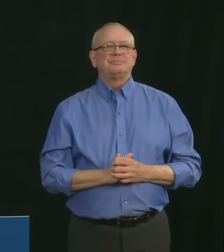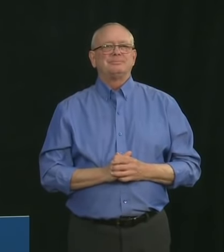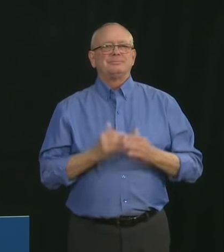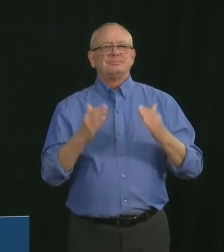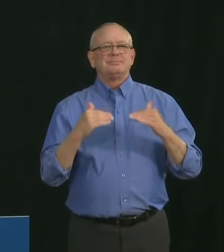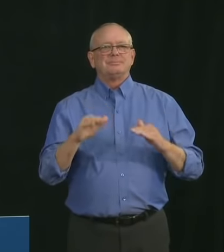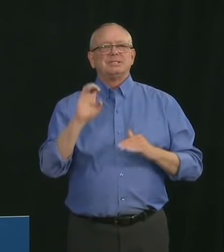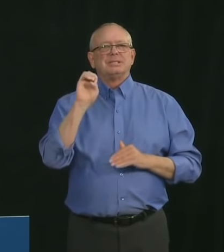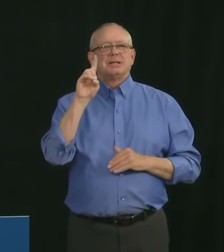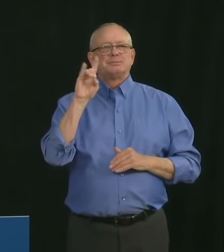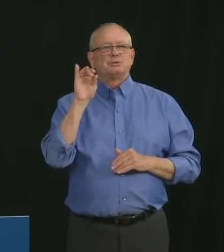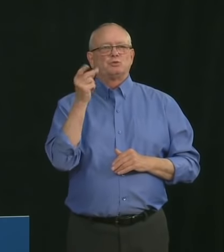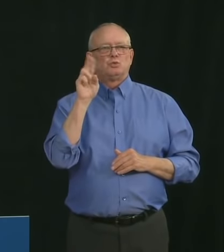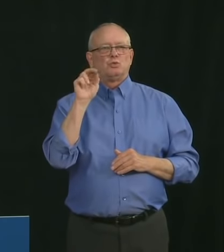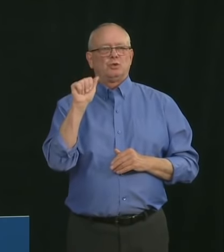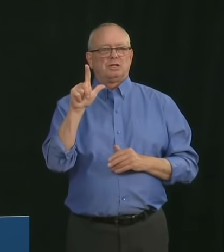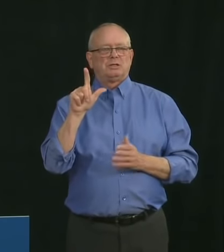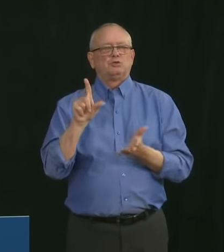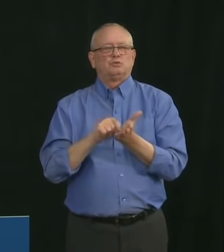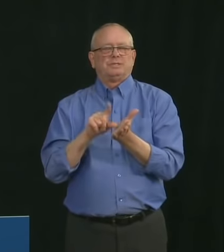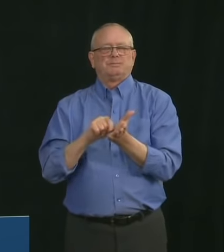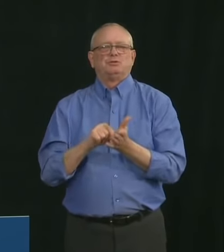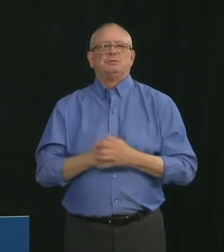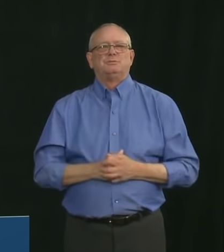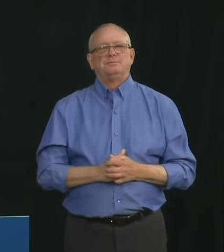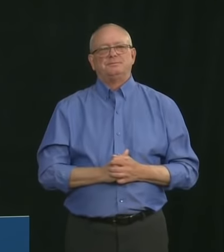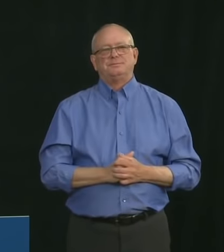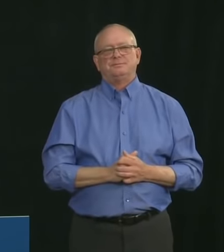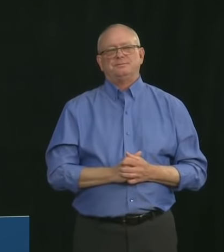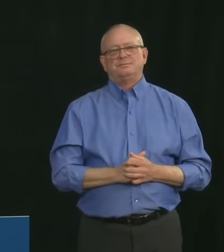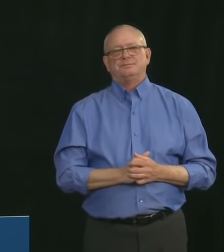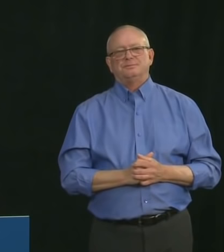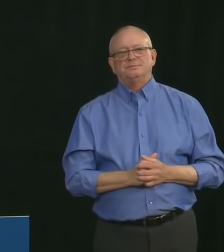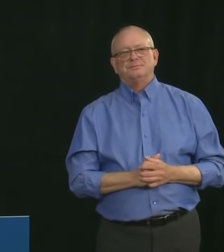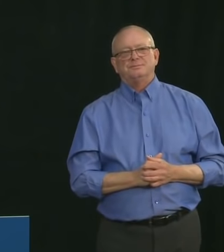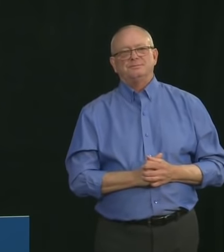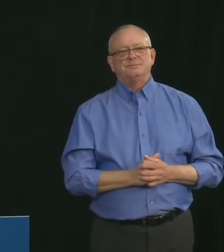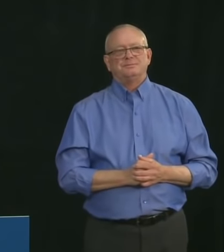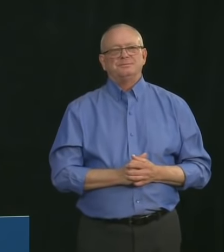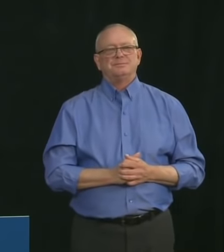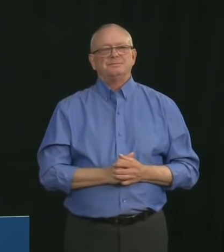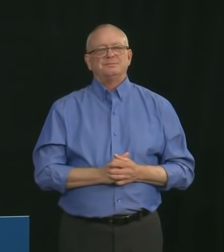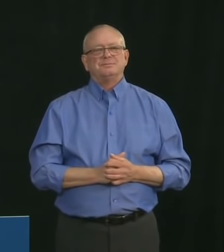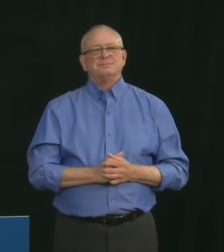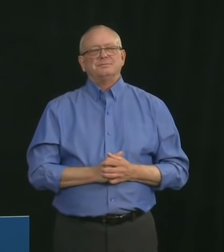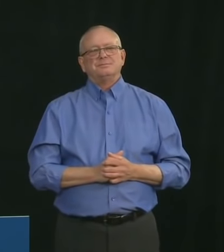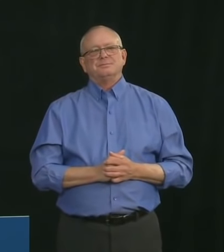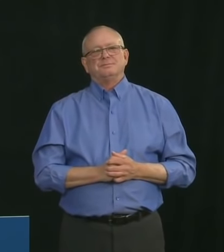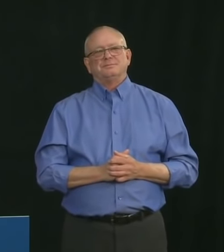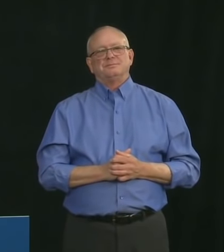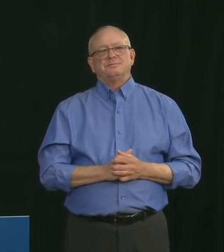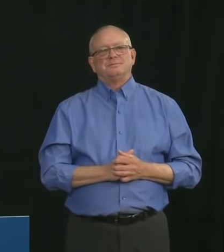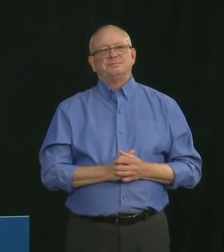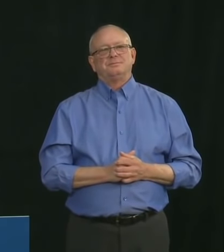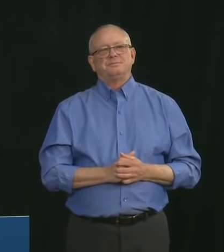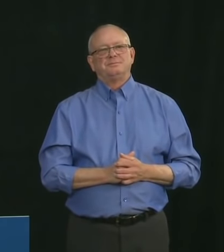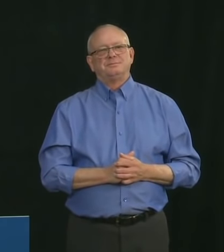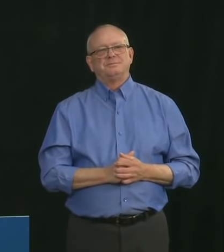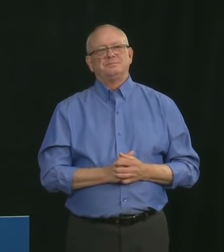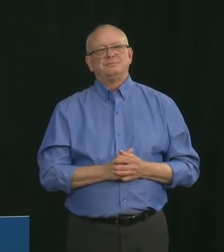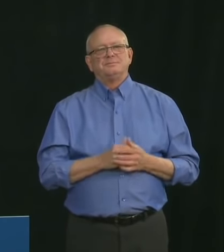Dylan. Hi, Dr. Hinshaw. I think we might have heard some reasons from the other questions here, but we've had